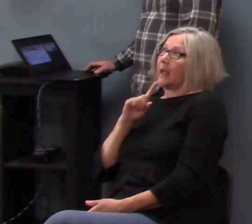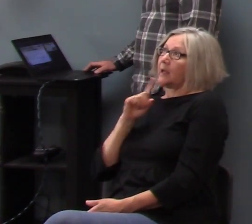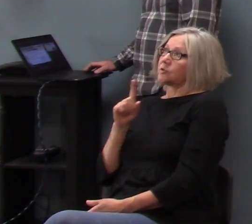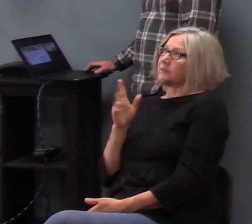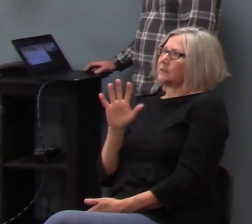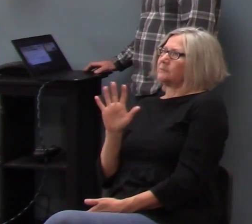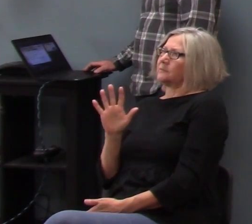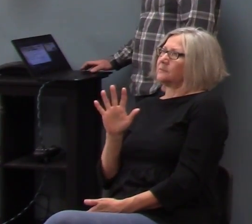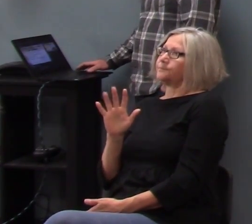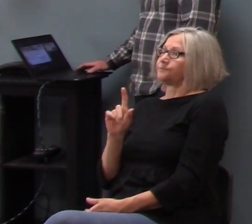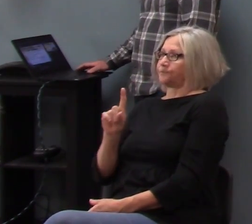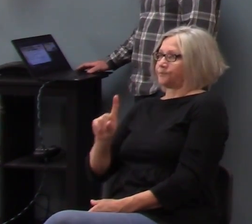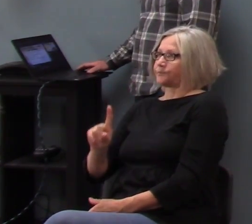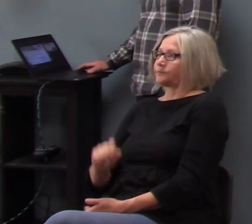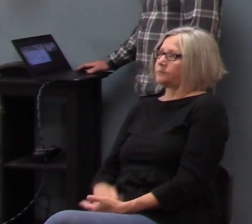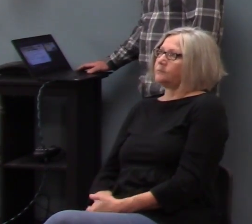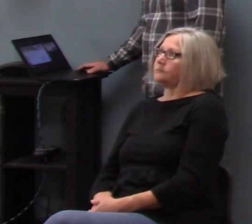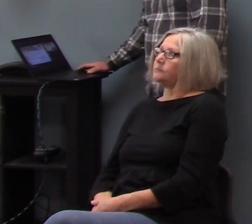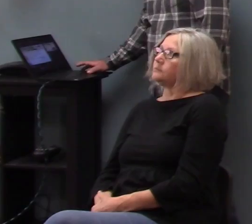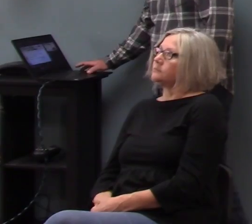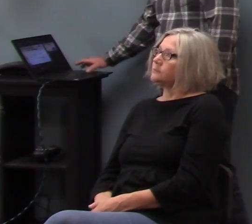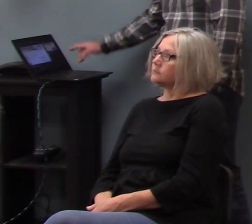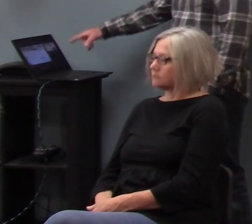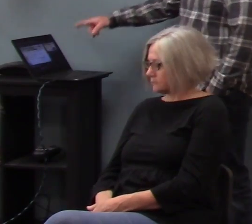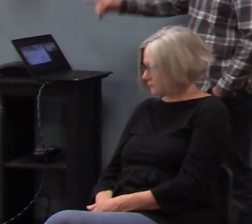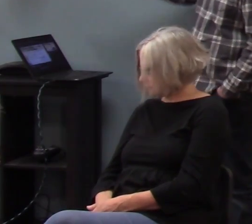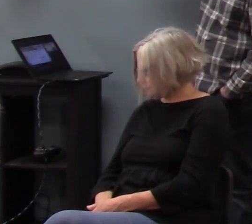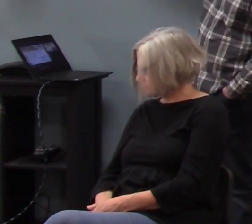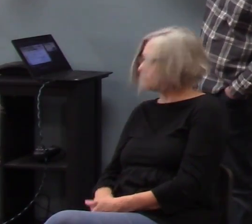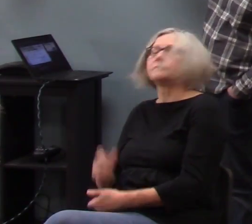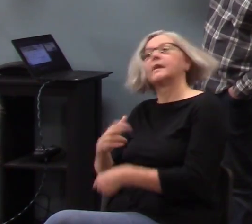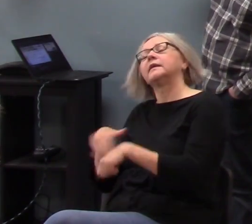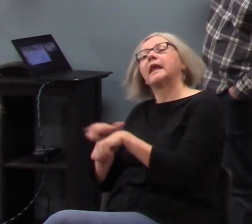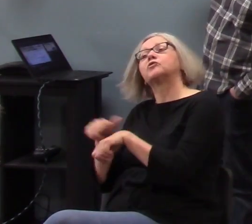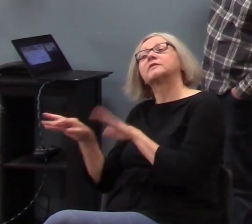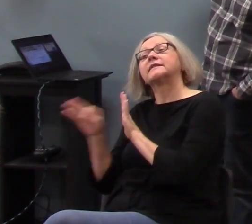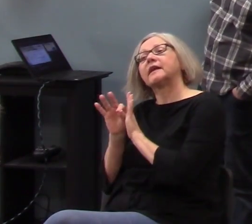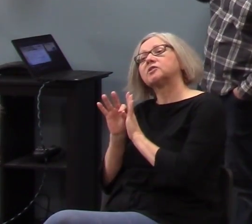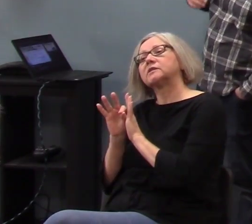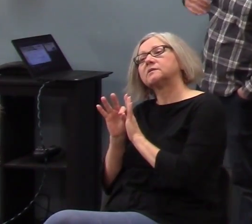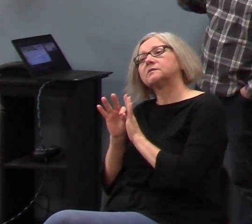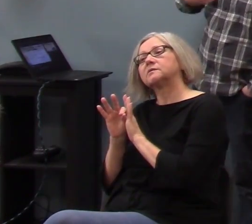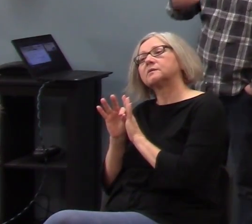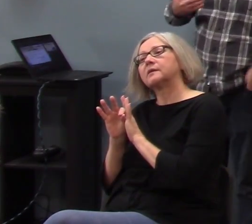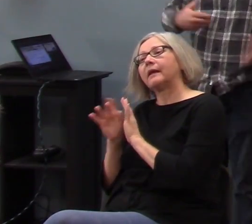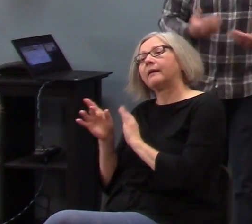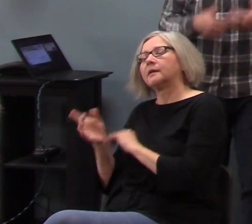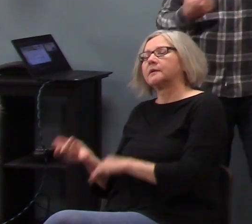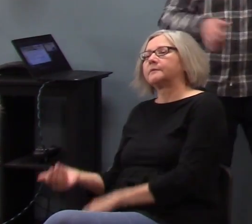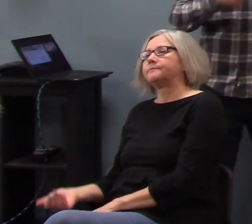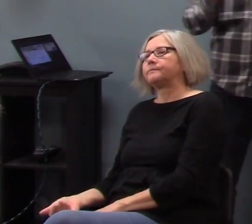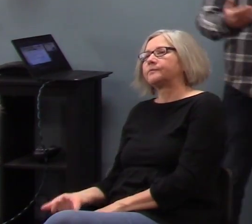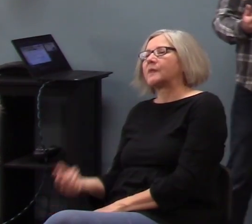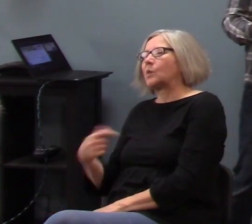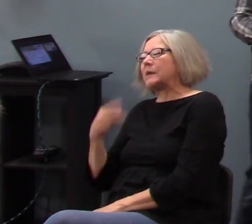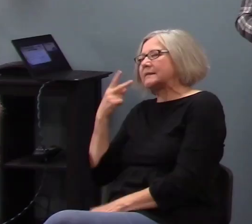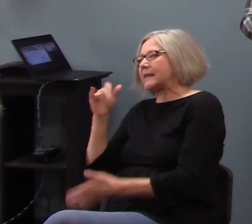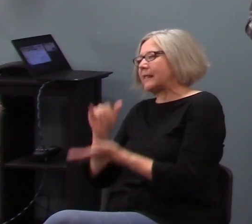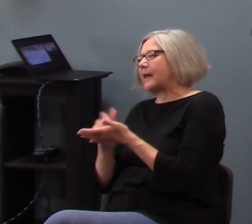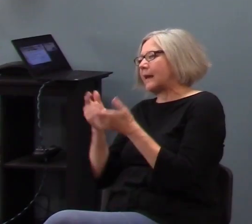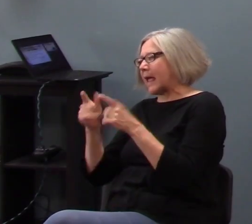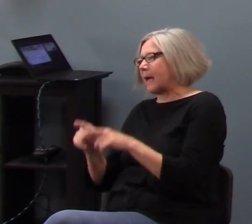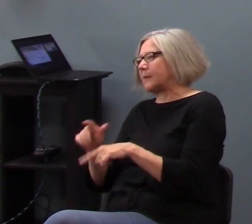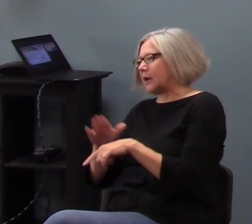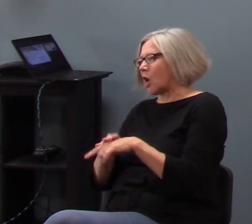again, we'll talk about this here. We'll talk about natural selection. Again, I already sort of mentioned that, antibiotic resistance. We see natural selection acting on species now